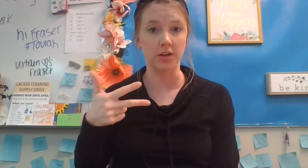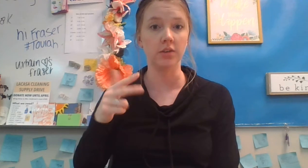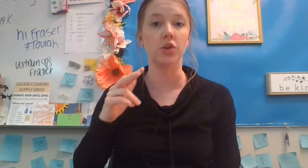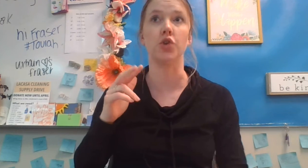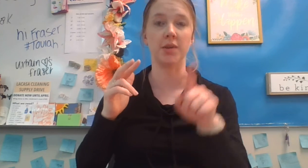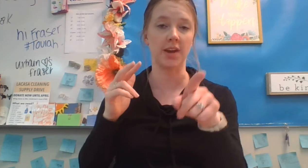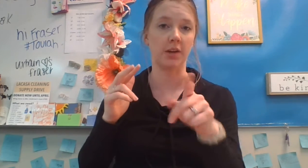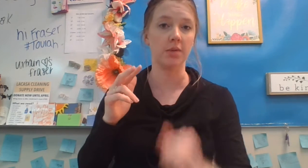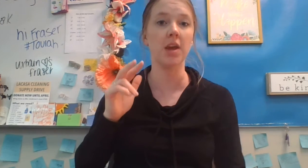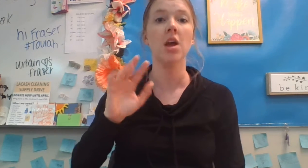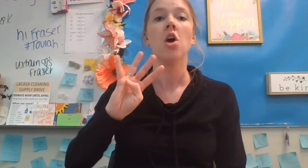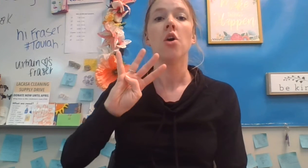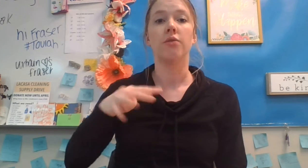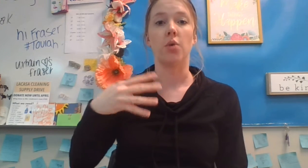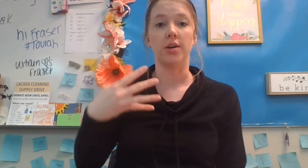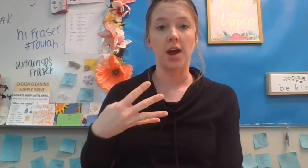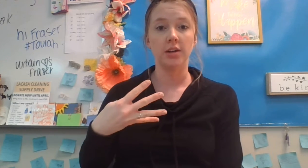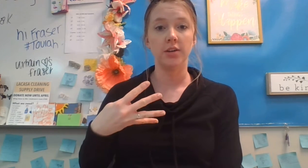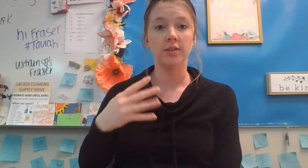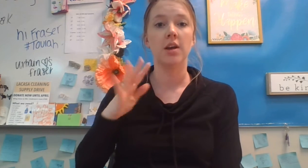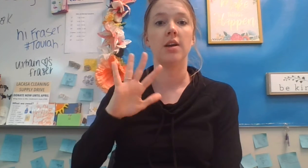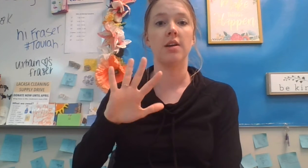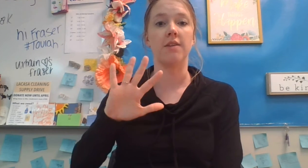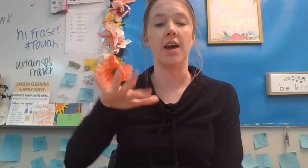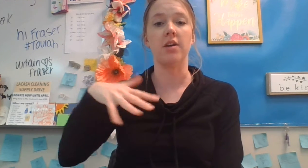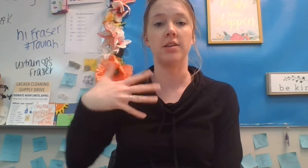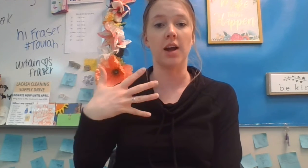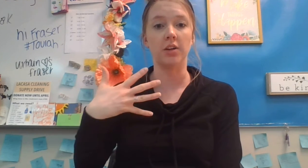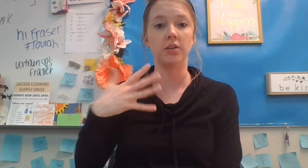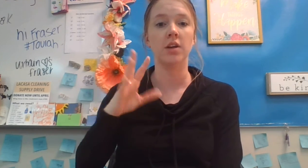$3. You should be signing with me. $4, $5, $6,